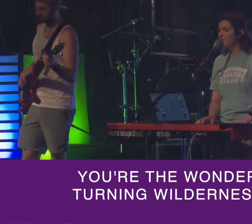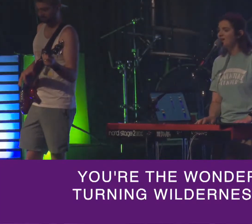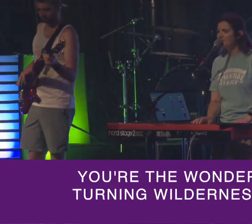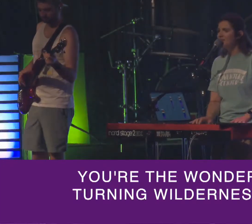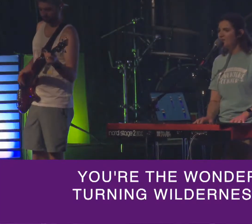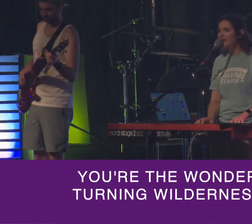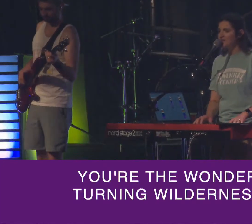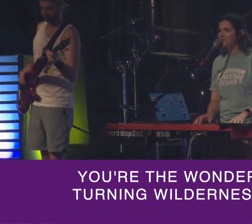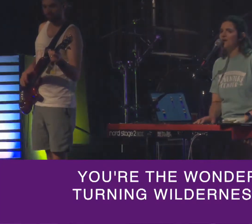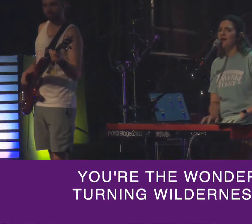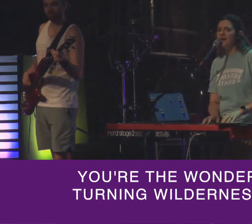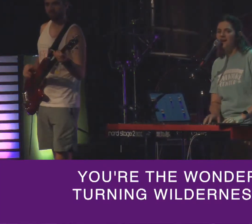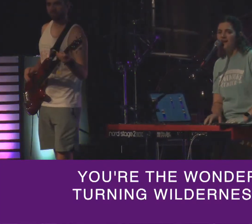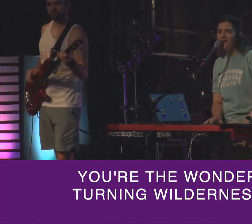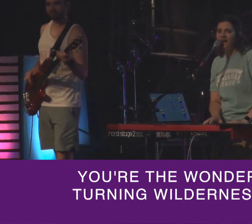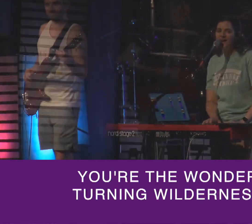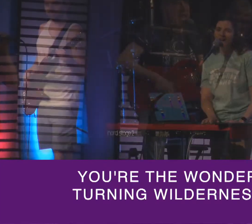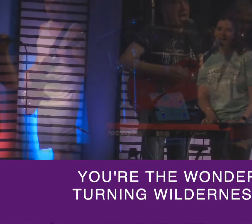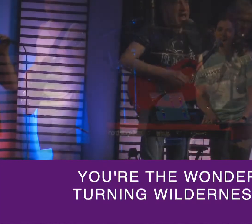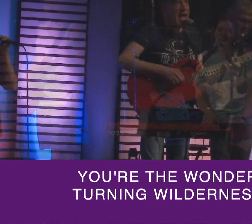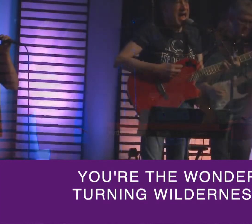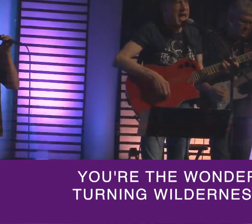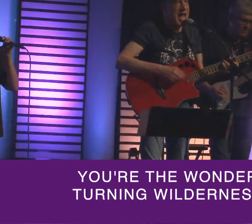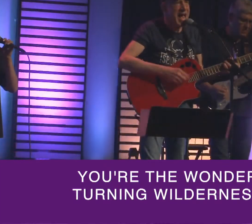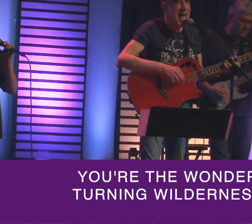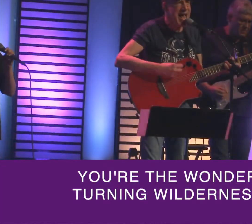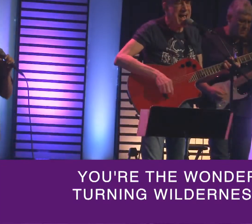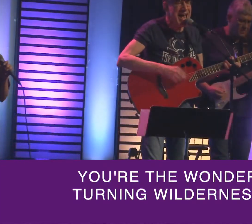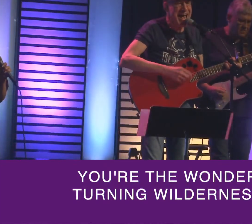You're the wonder in the